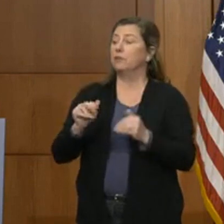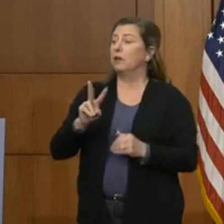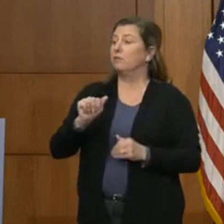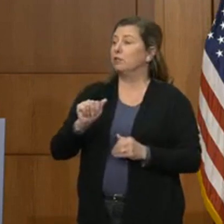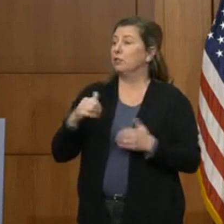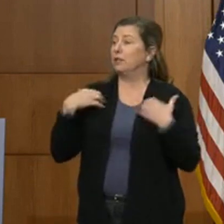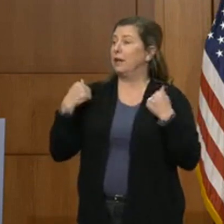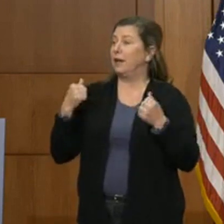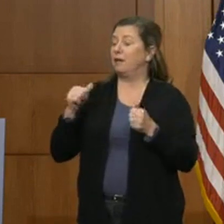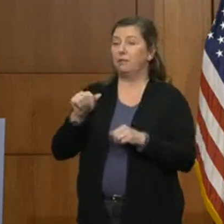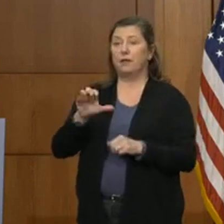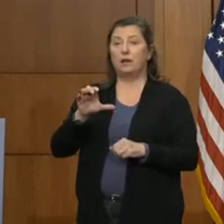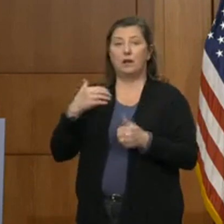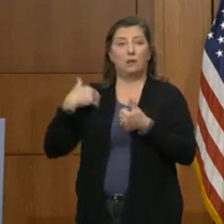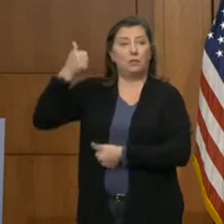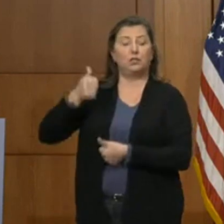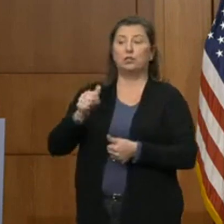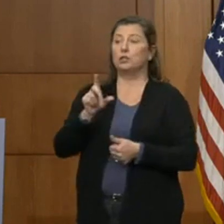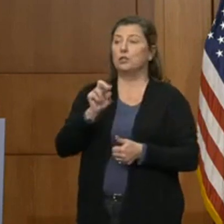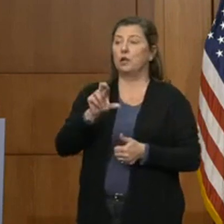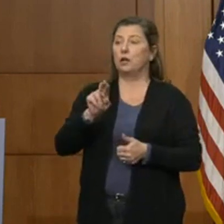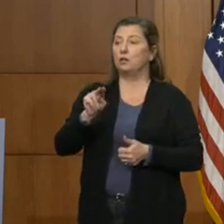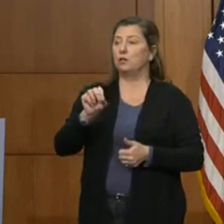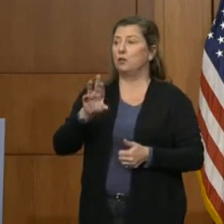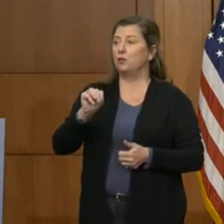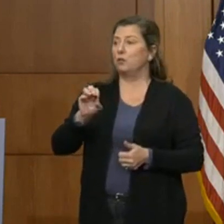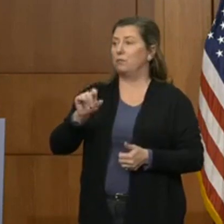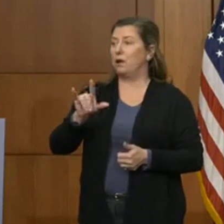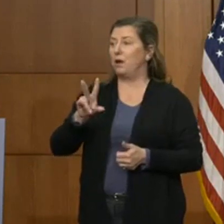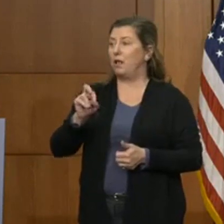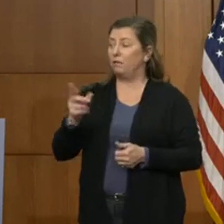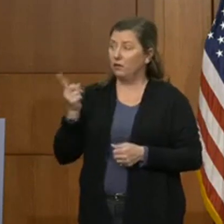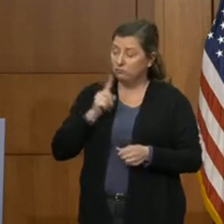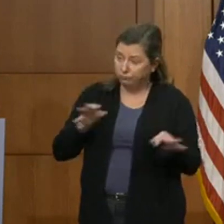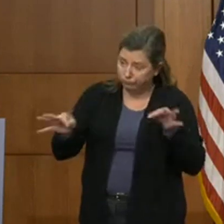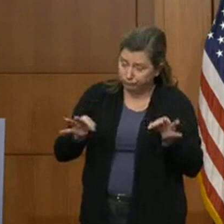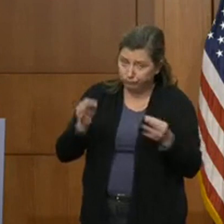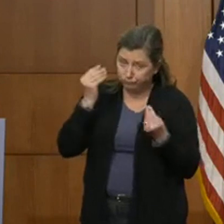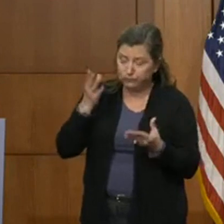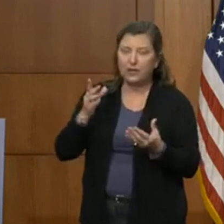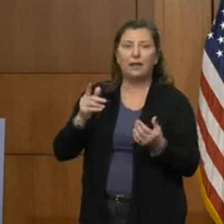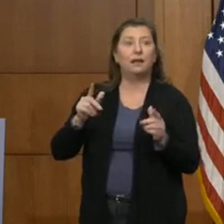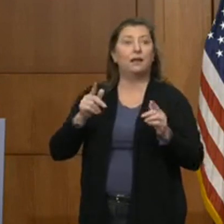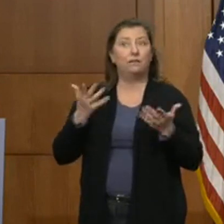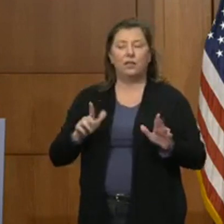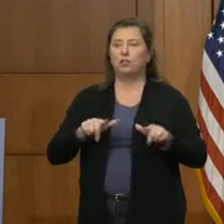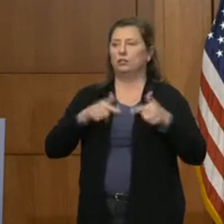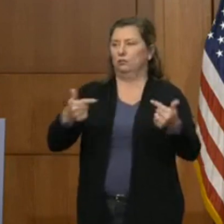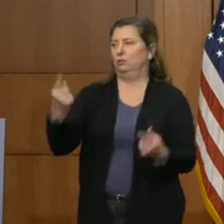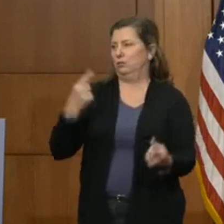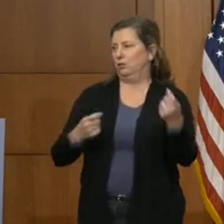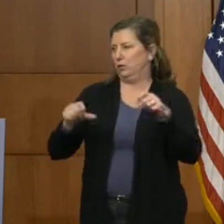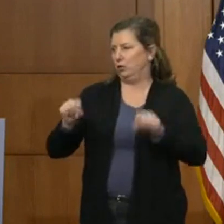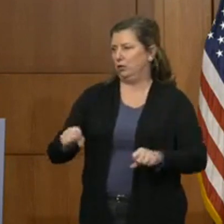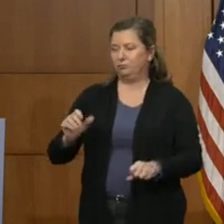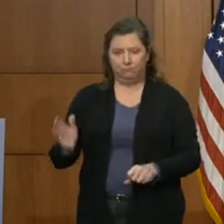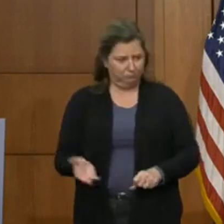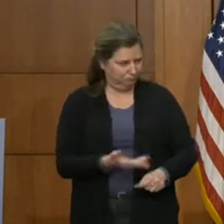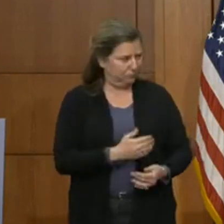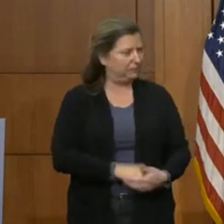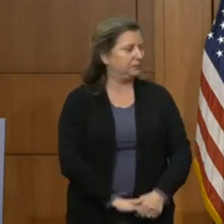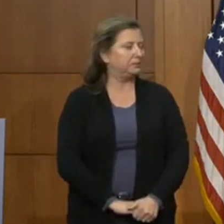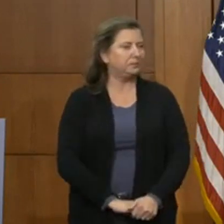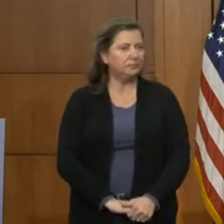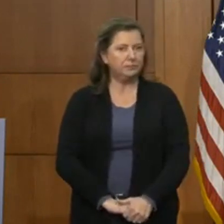Commissioner Dr. Norm Oliver for a health update, and then we will be glad to take your questions. Thank you. Dr. Oliver. Thank you,